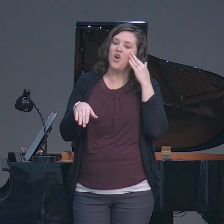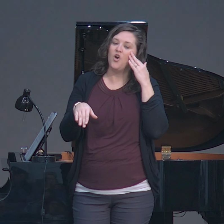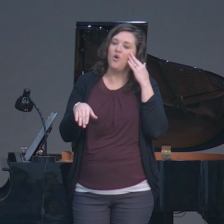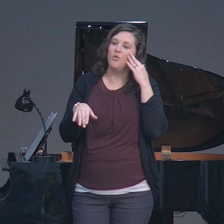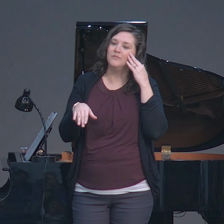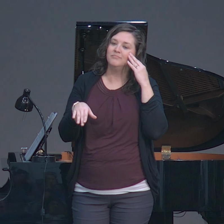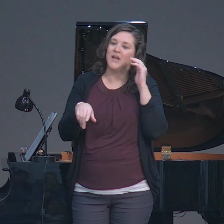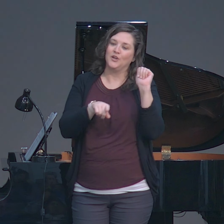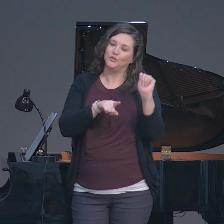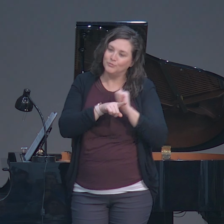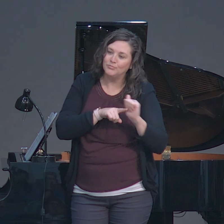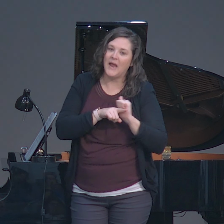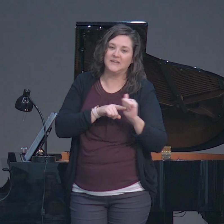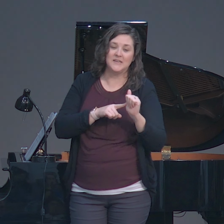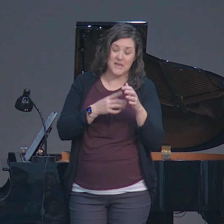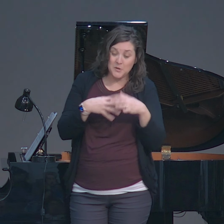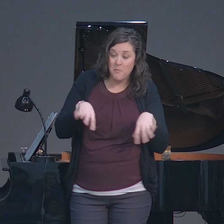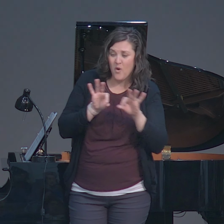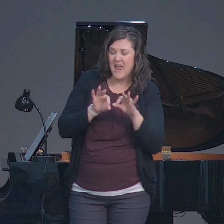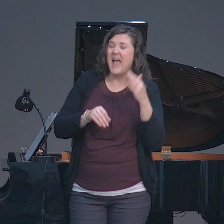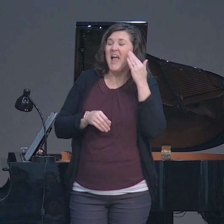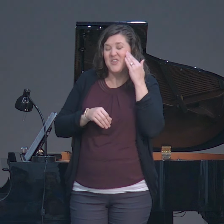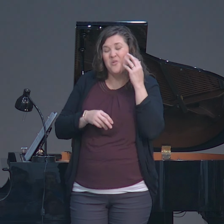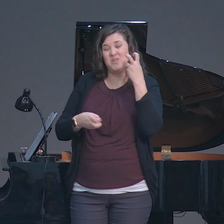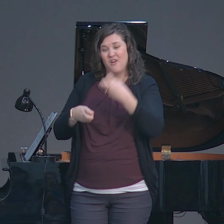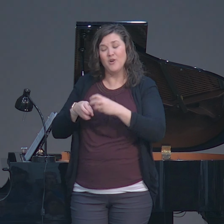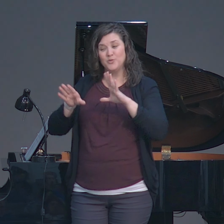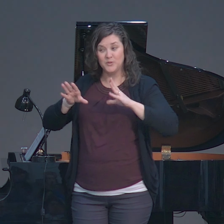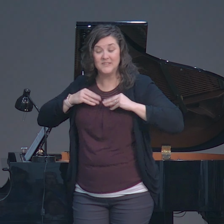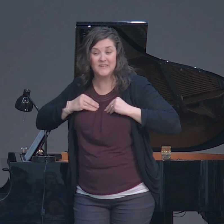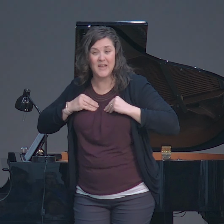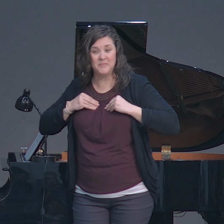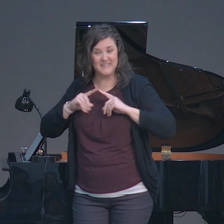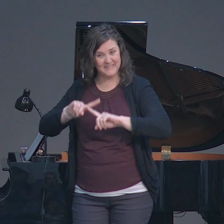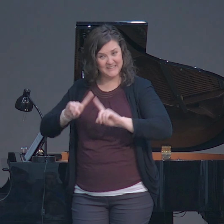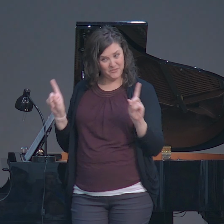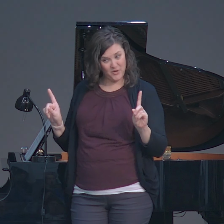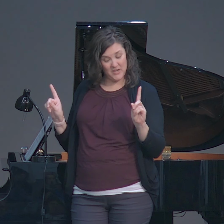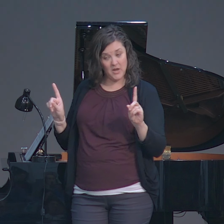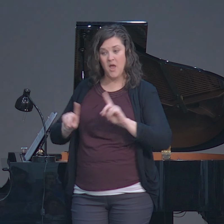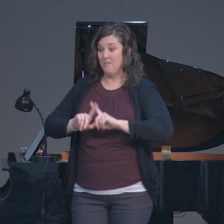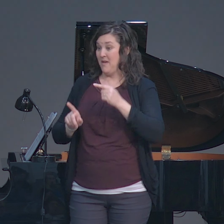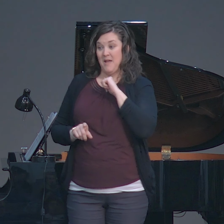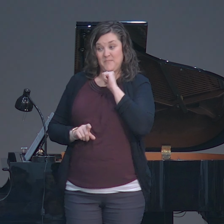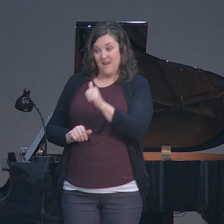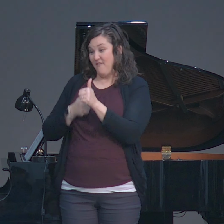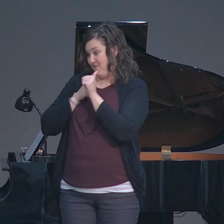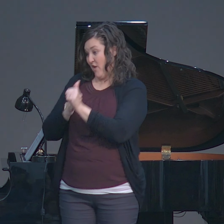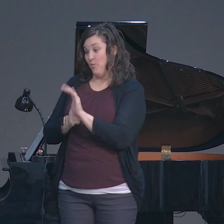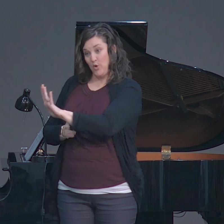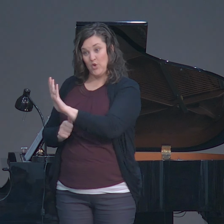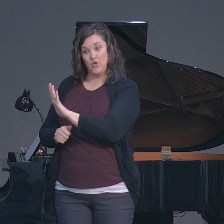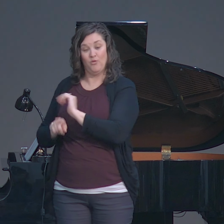and I know that it's hard for you to accept, but I'm not bound by your